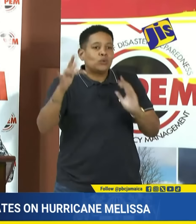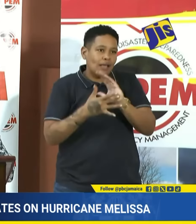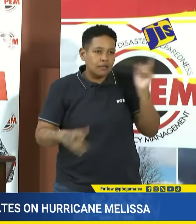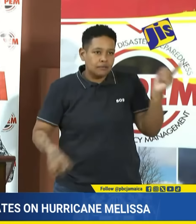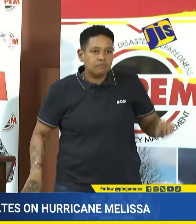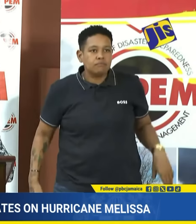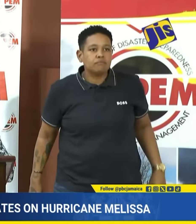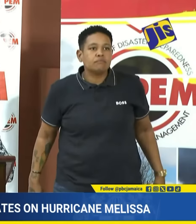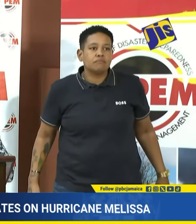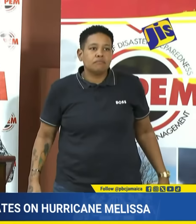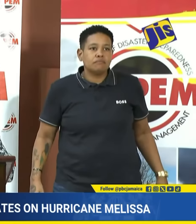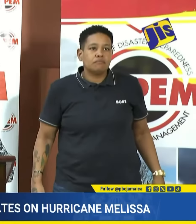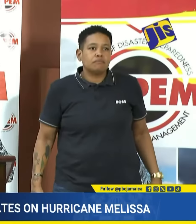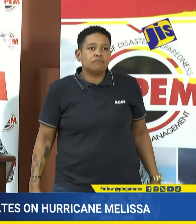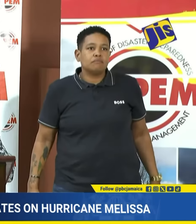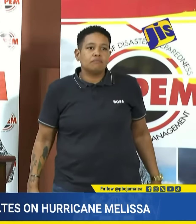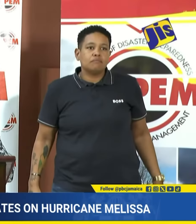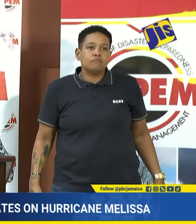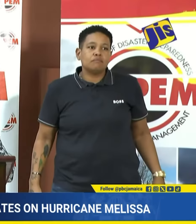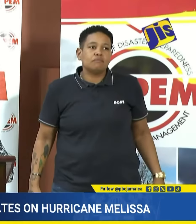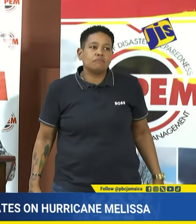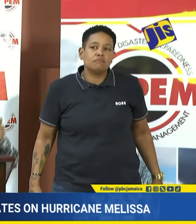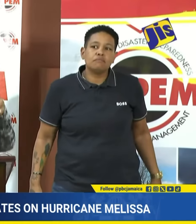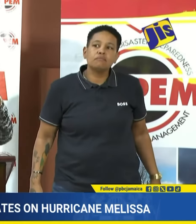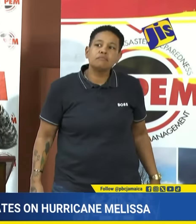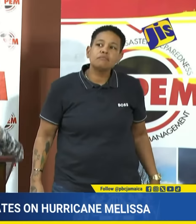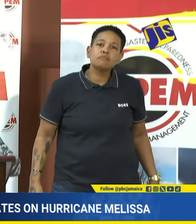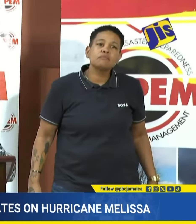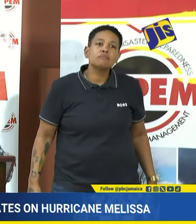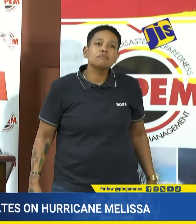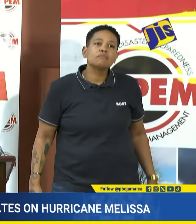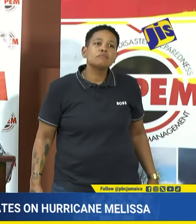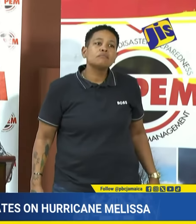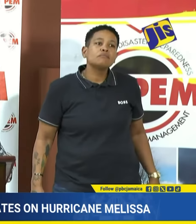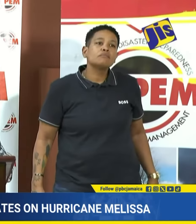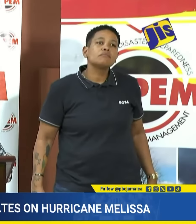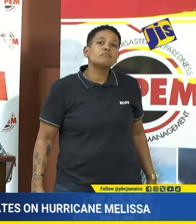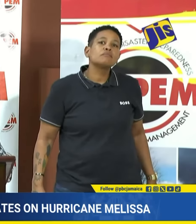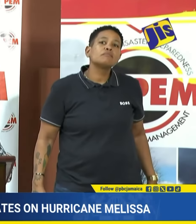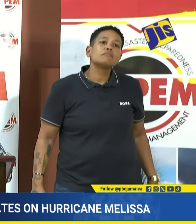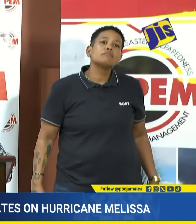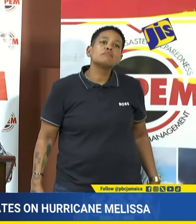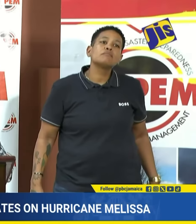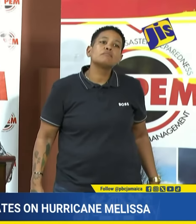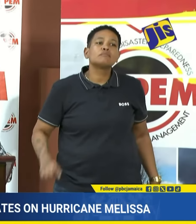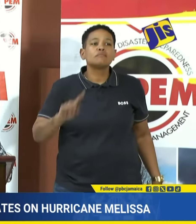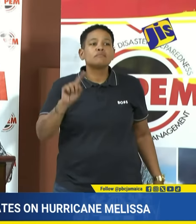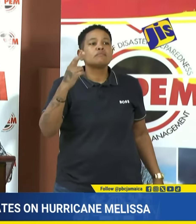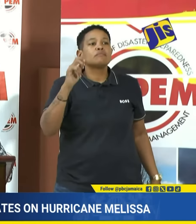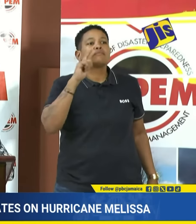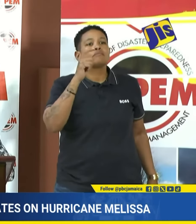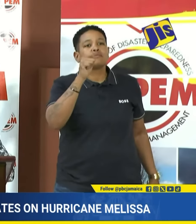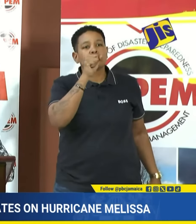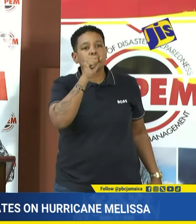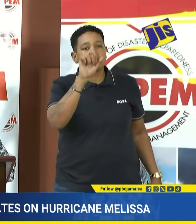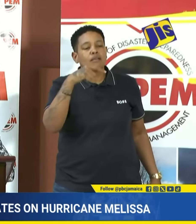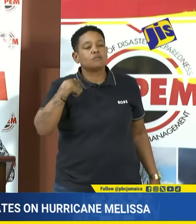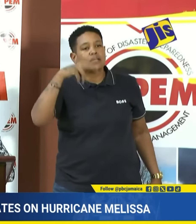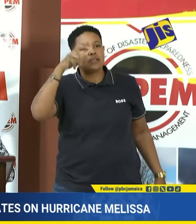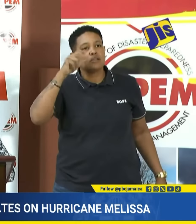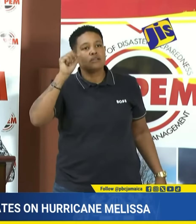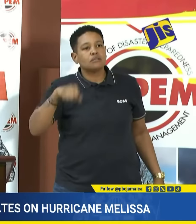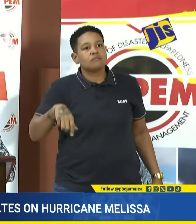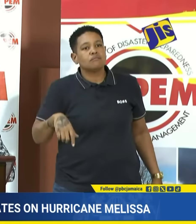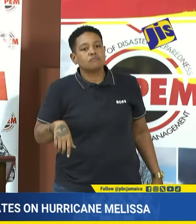Those are your questions? All right. Do we have any other questions from the media? Okay. Zara, we're just getting you mic'd so that we